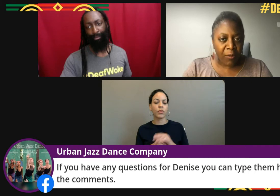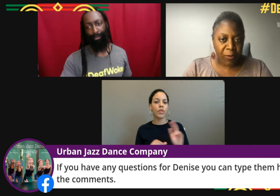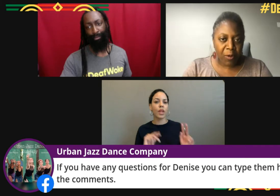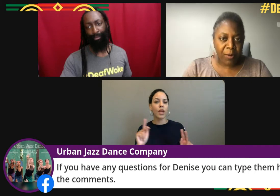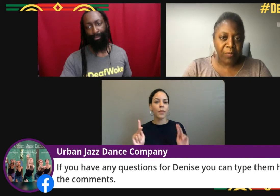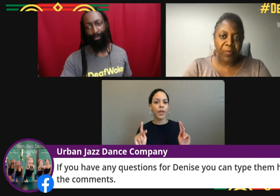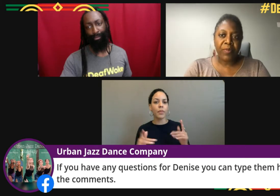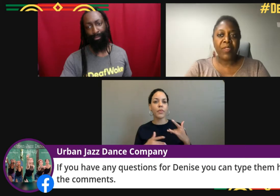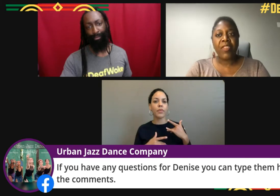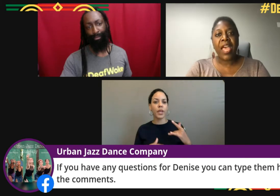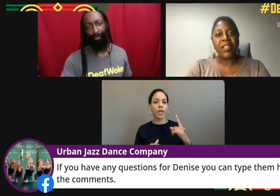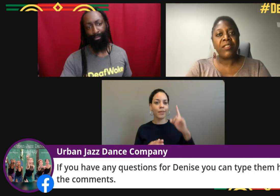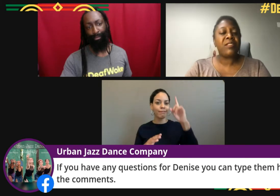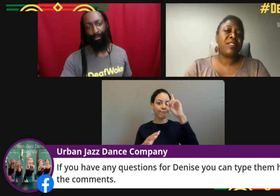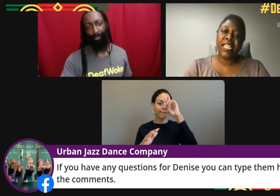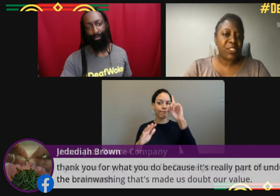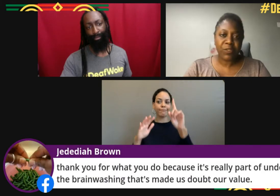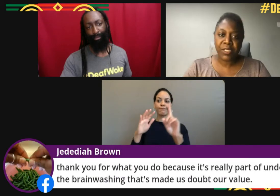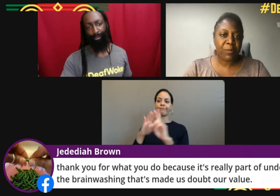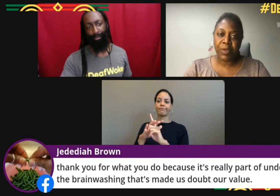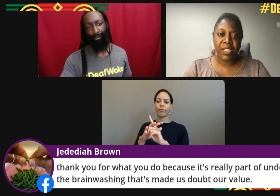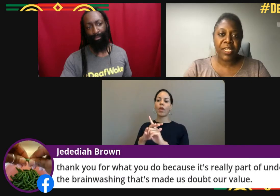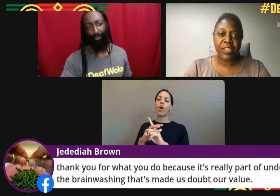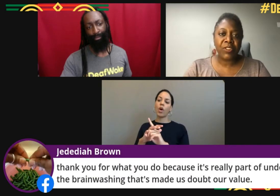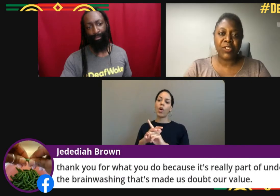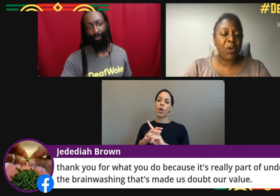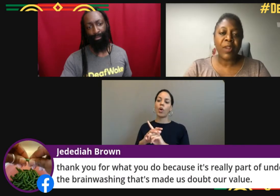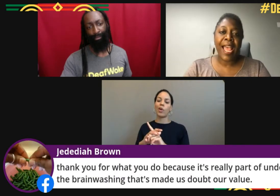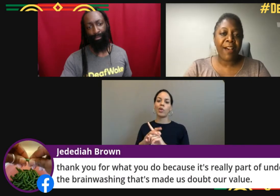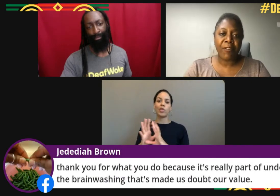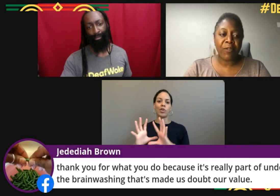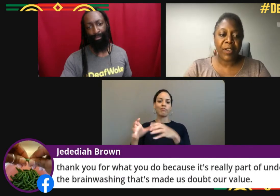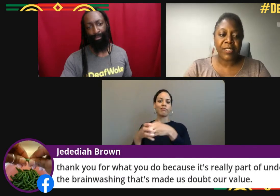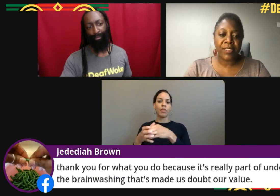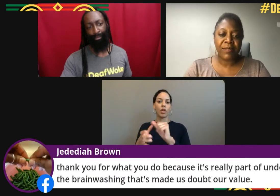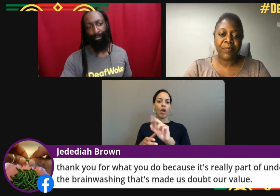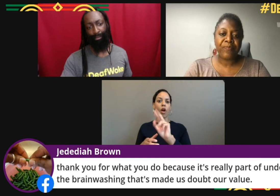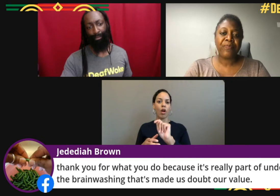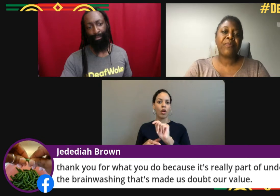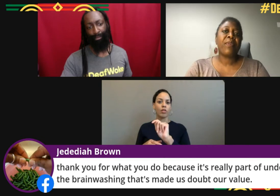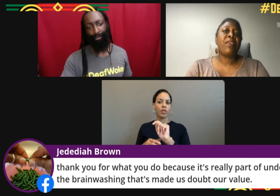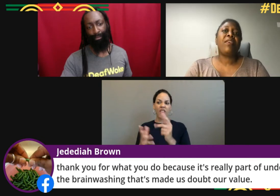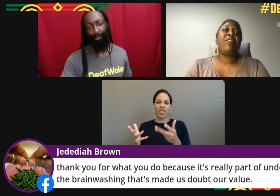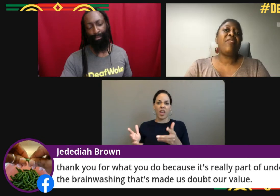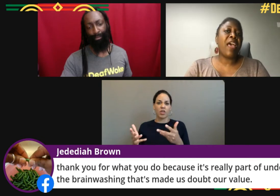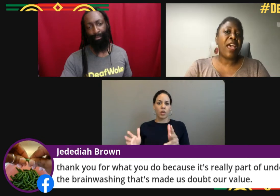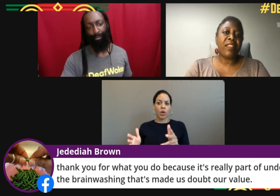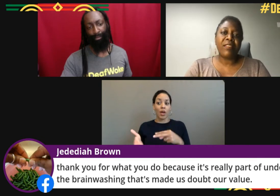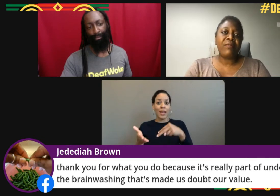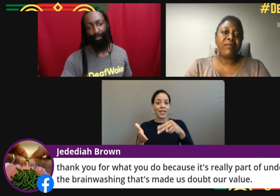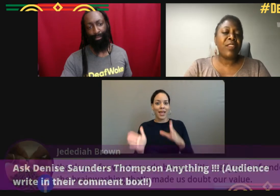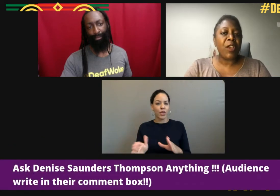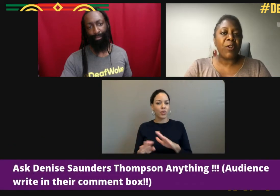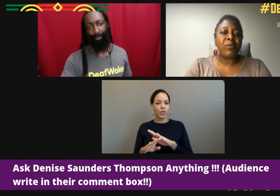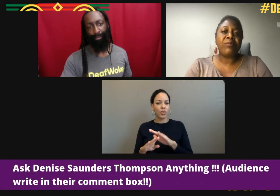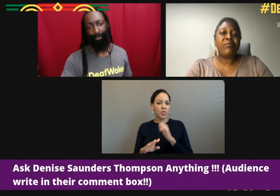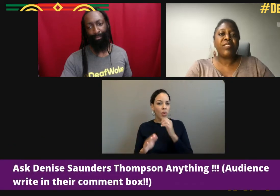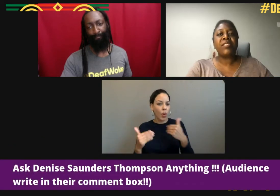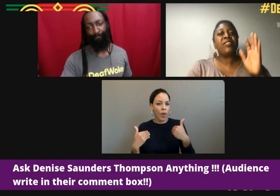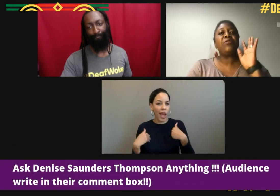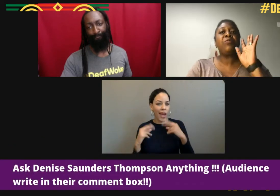within the art form, that dancers typically don't have a voice, that, you